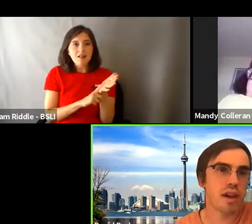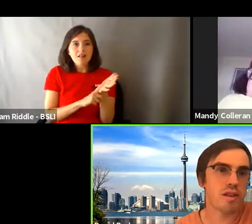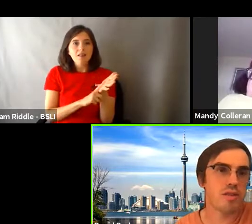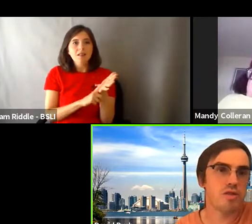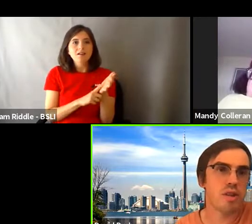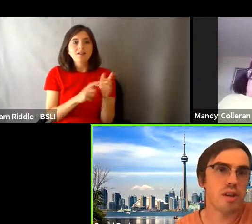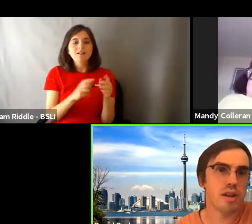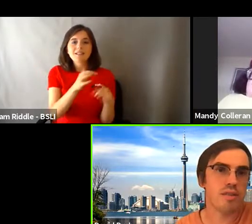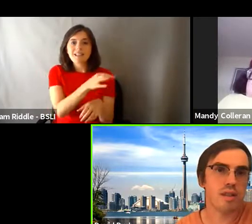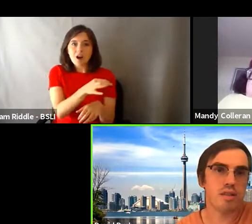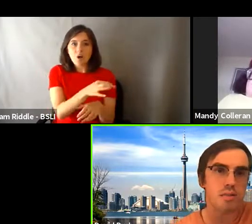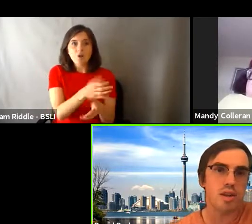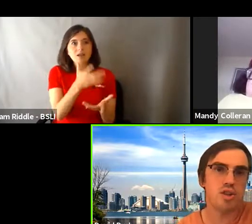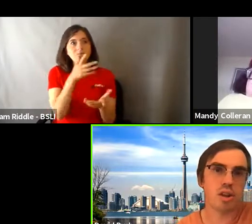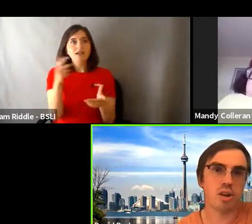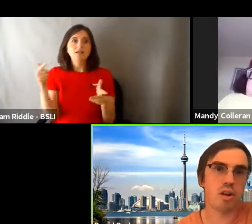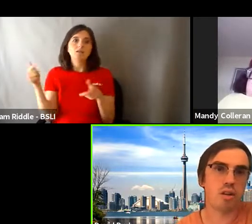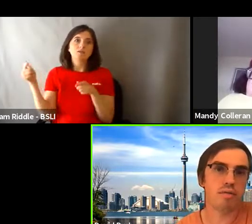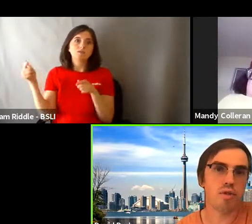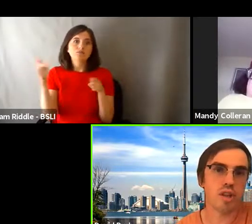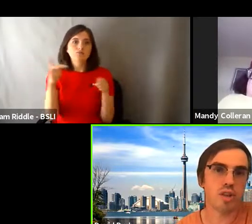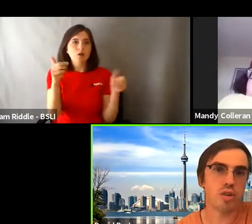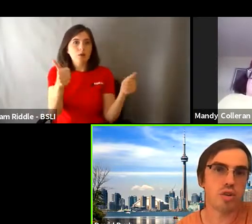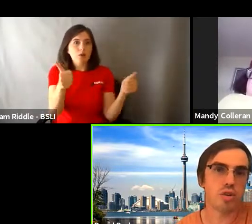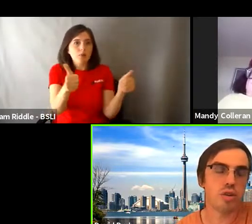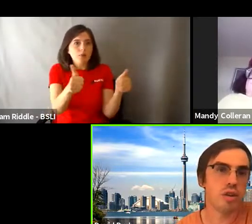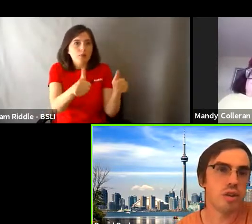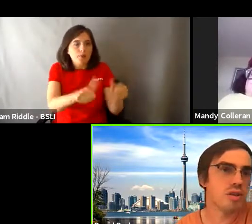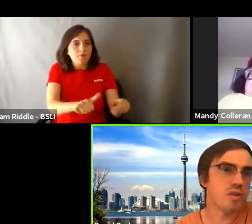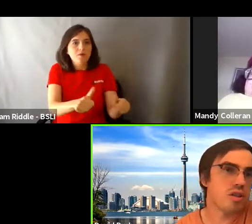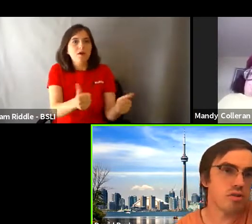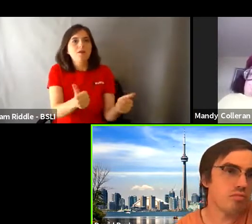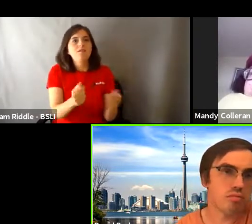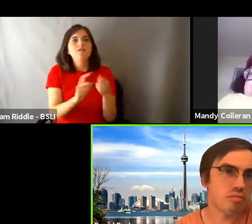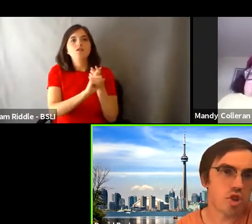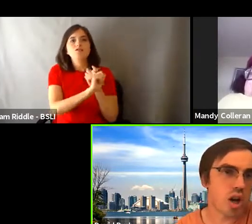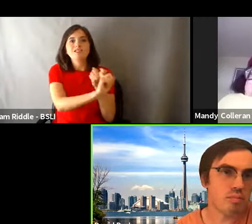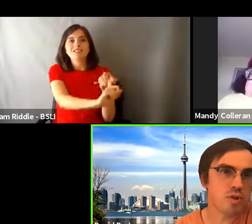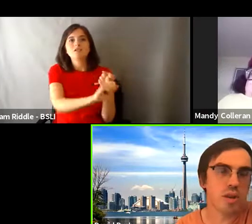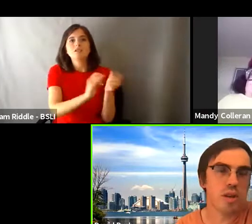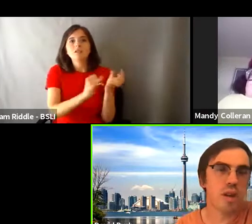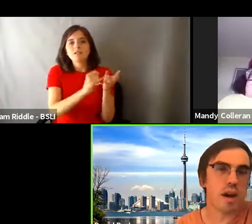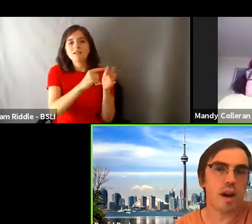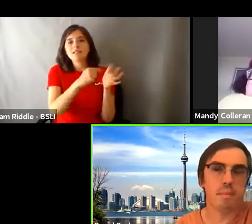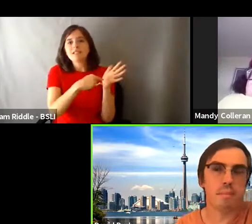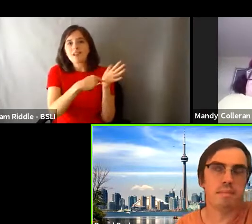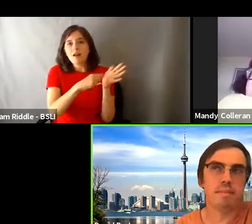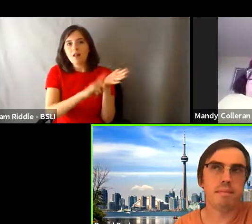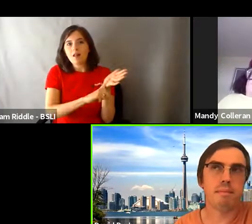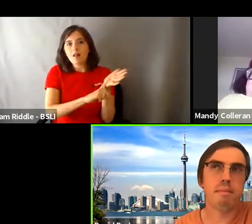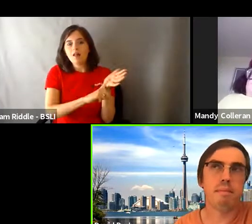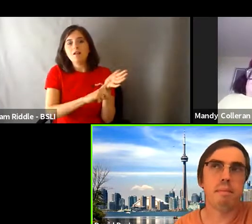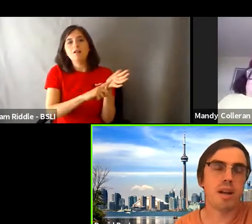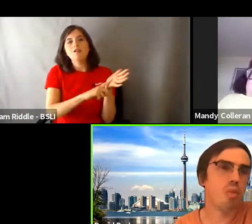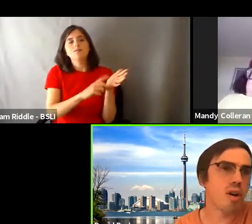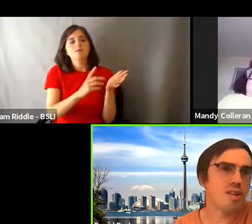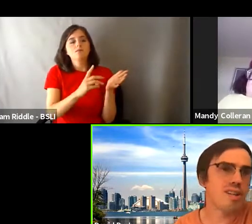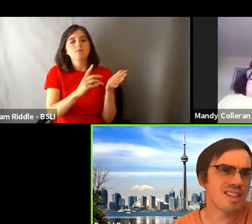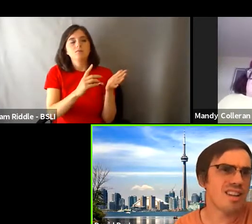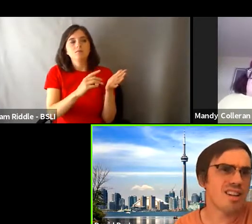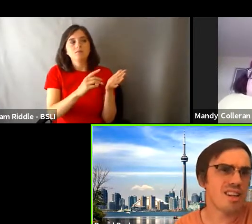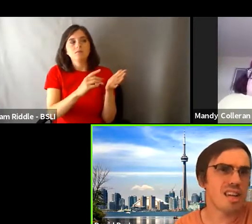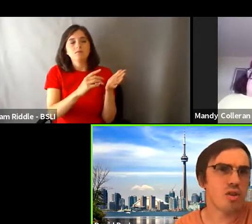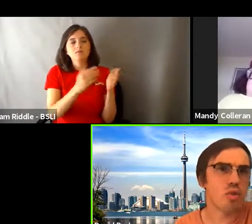on that industry and the diminishing of traditional steel jobs. But it